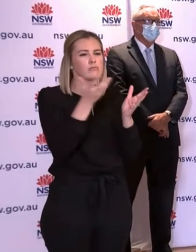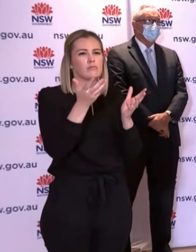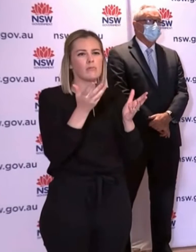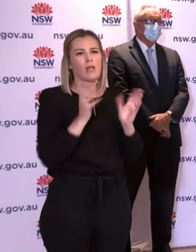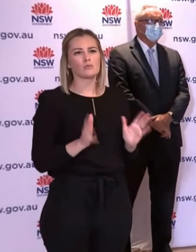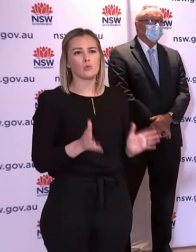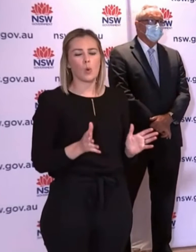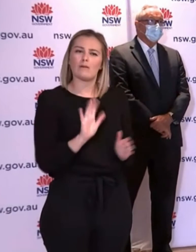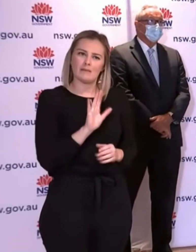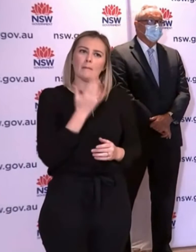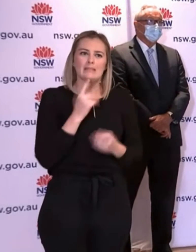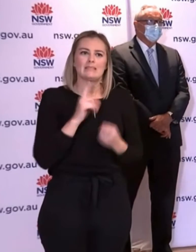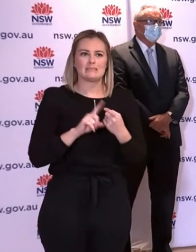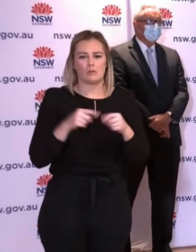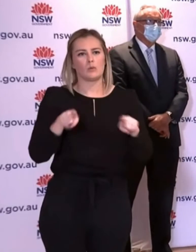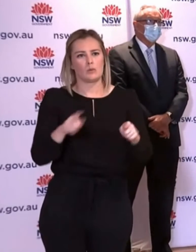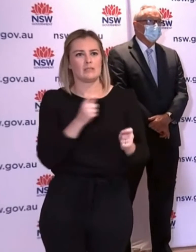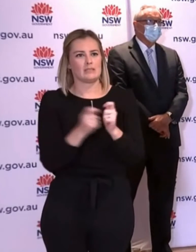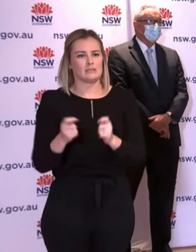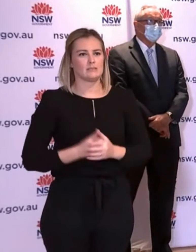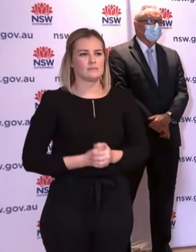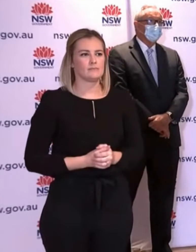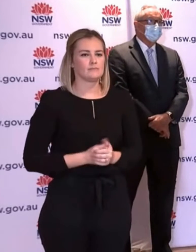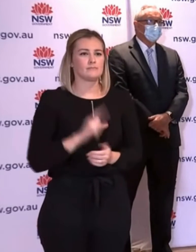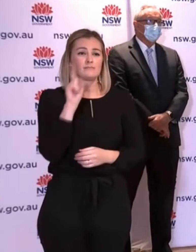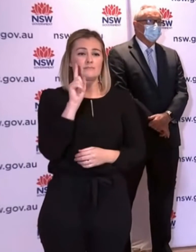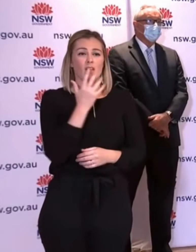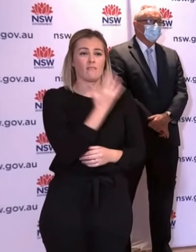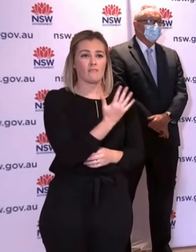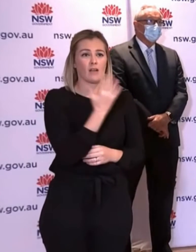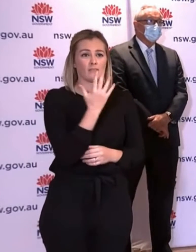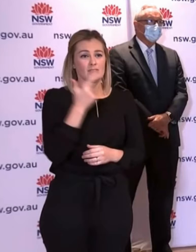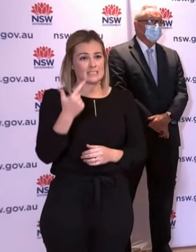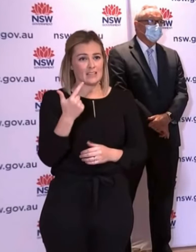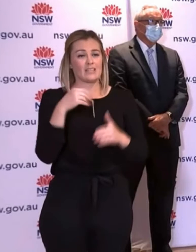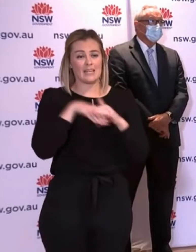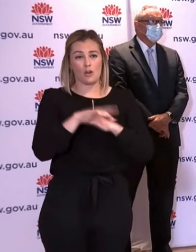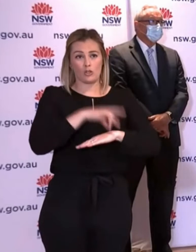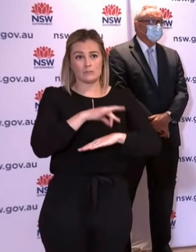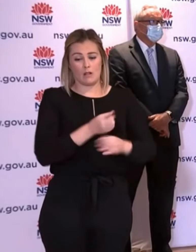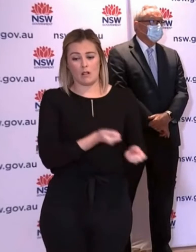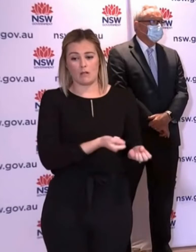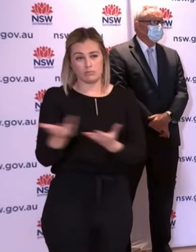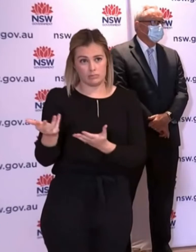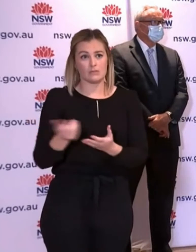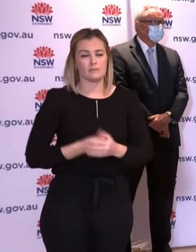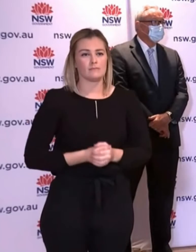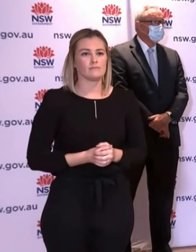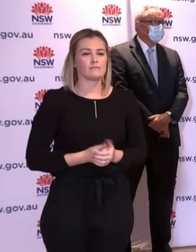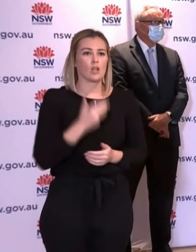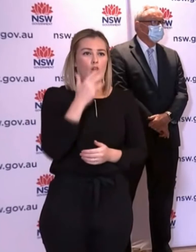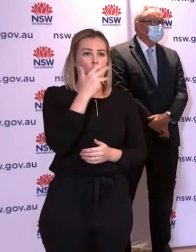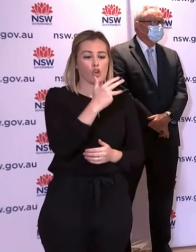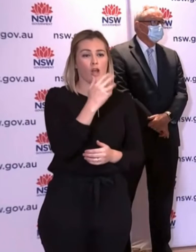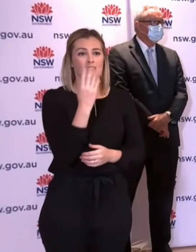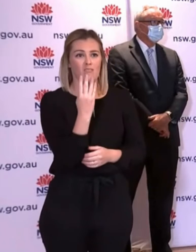forward. There are currently 557 cases admitted to hospital. 94 of those are